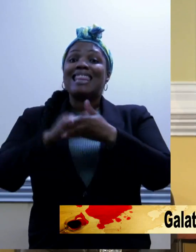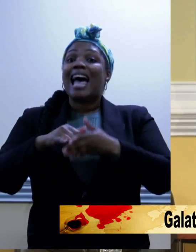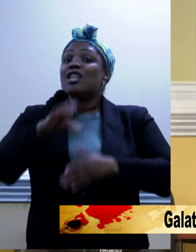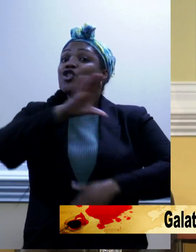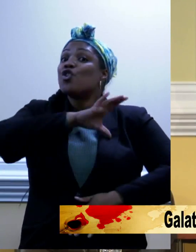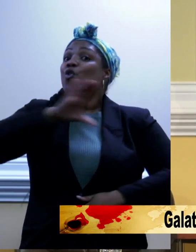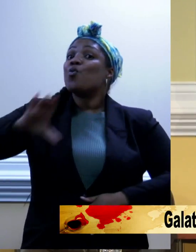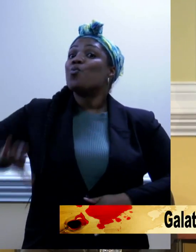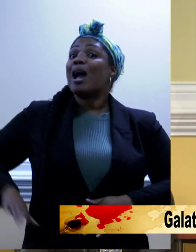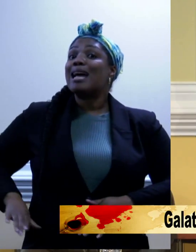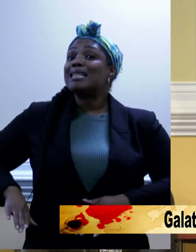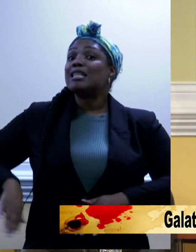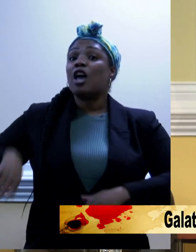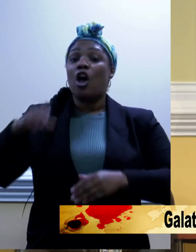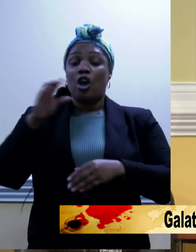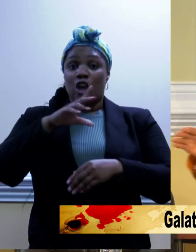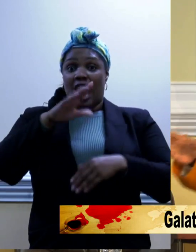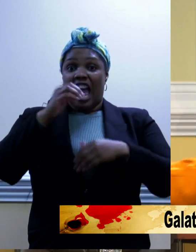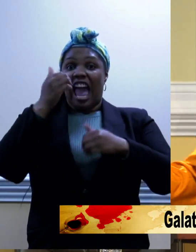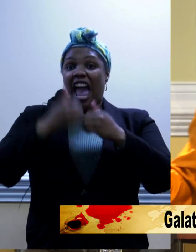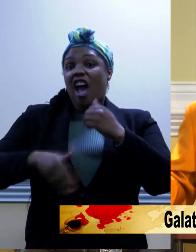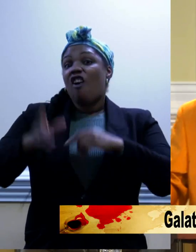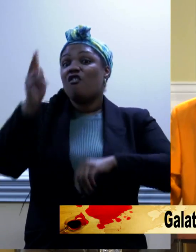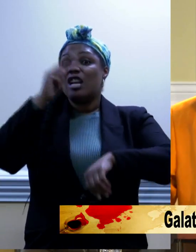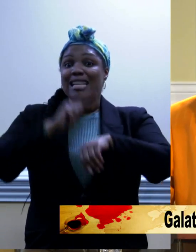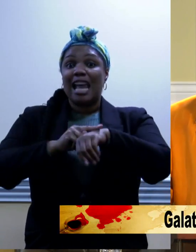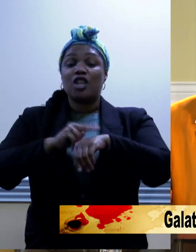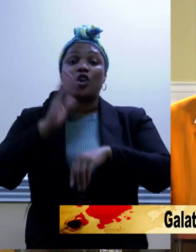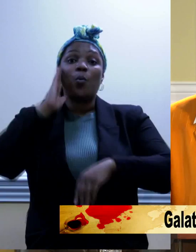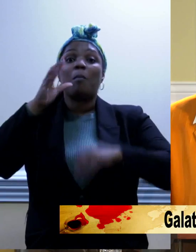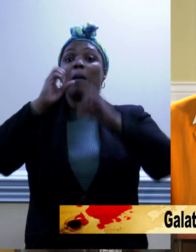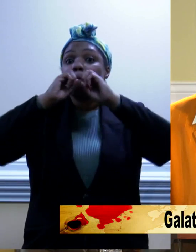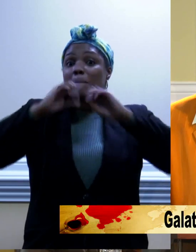the nations of the earth are going to be blessed in. Yes. Jesus.